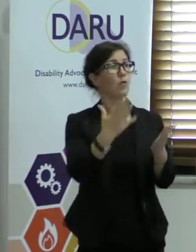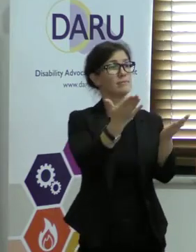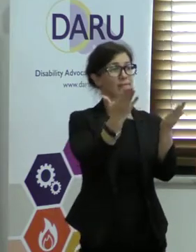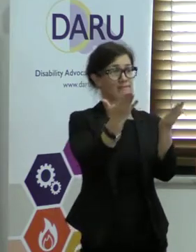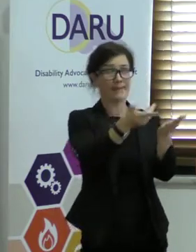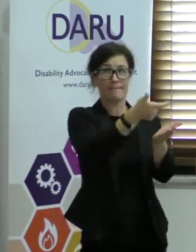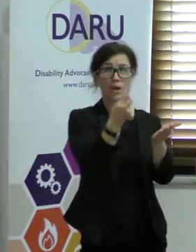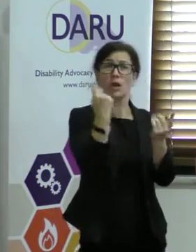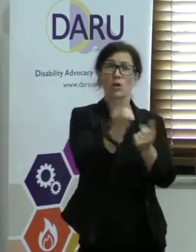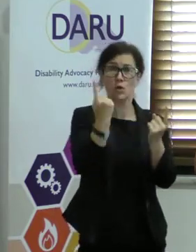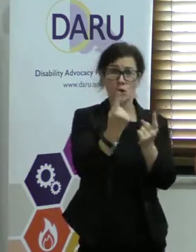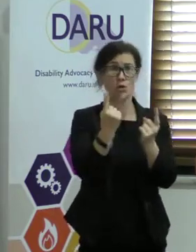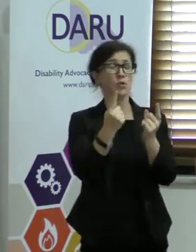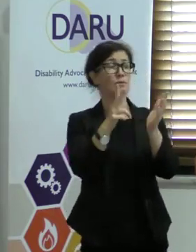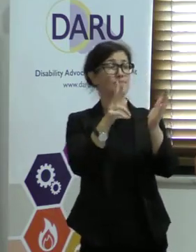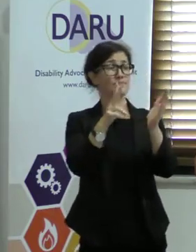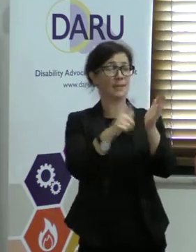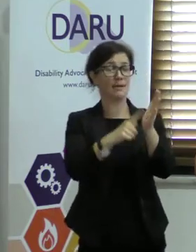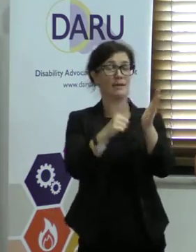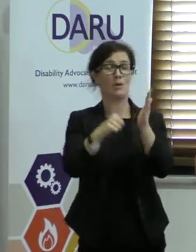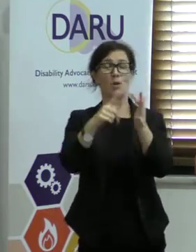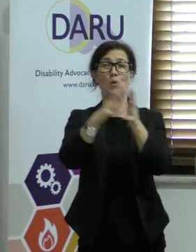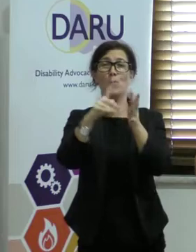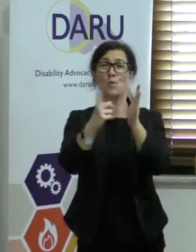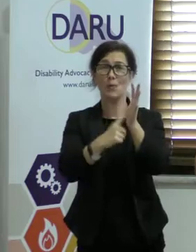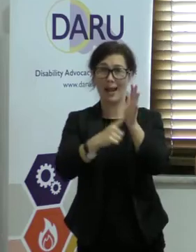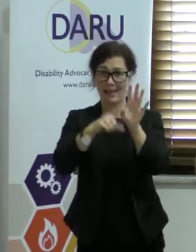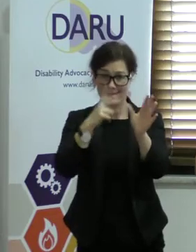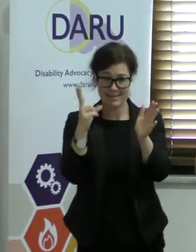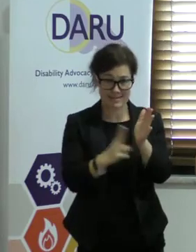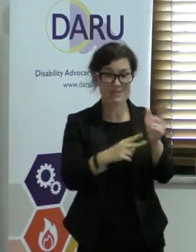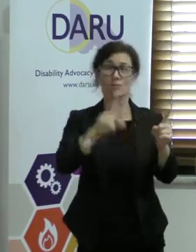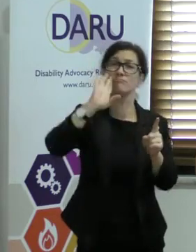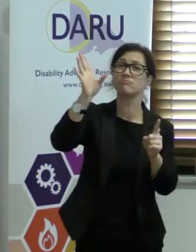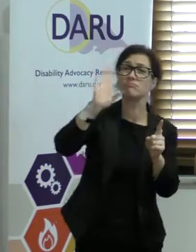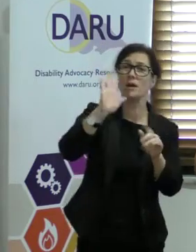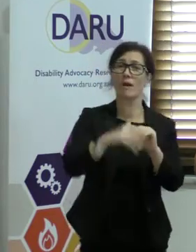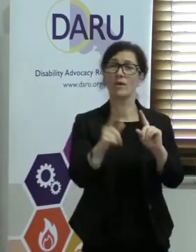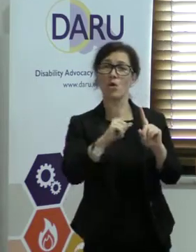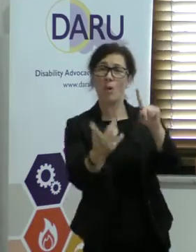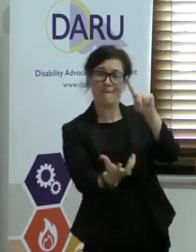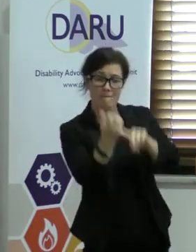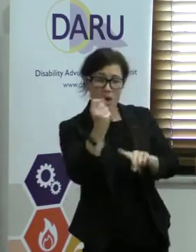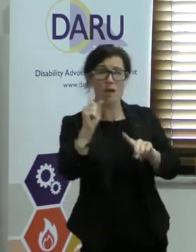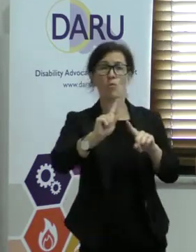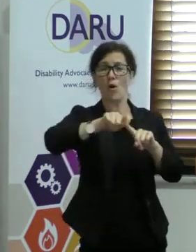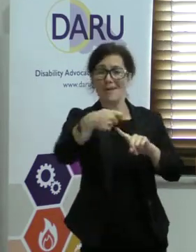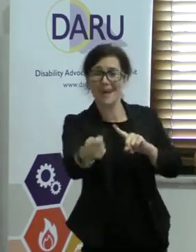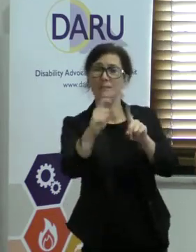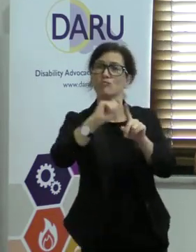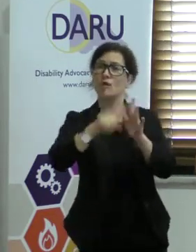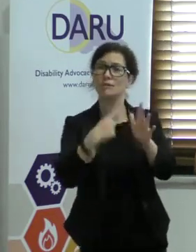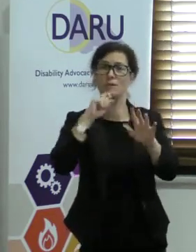Policy Manager at VCOSS, who's also a big part of our Daru team, to present on some of the findings and next steps of this